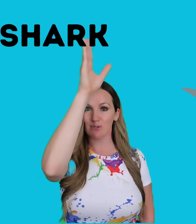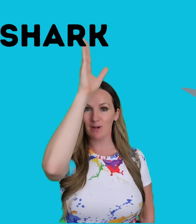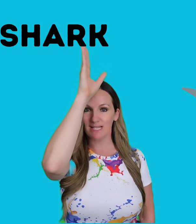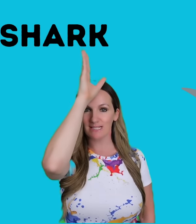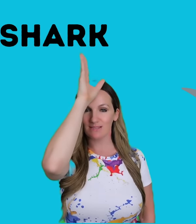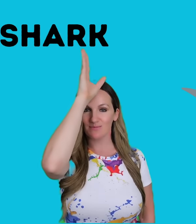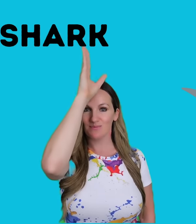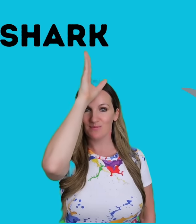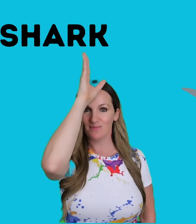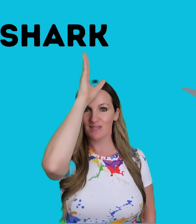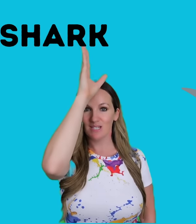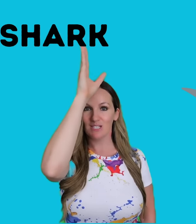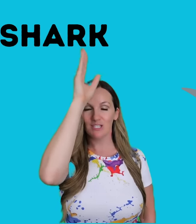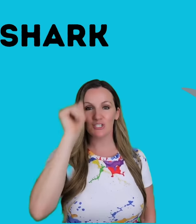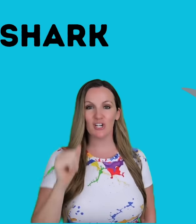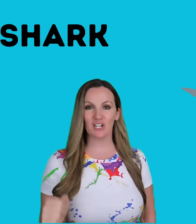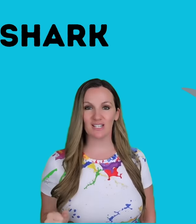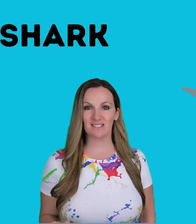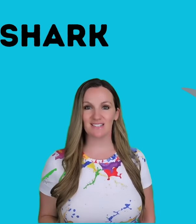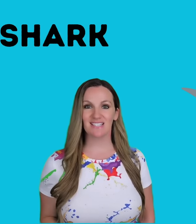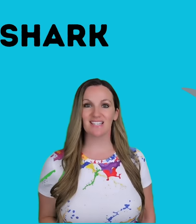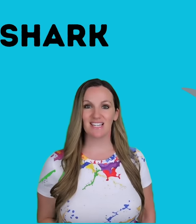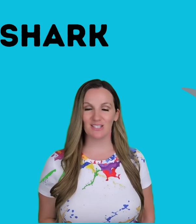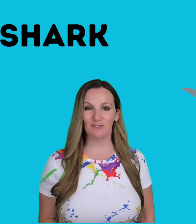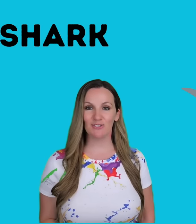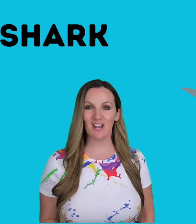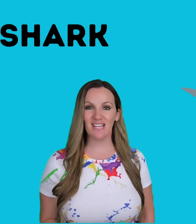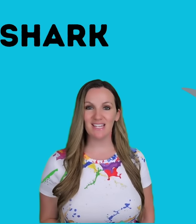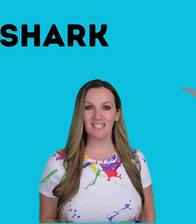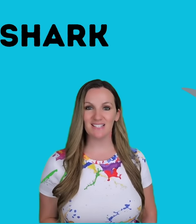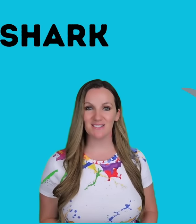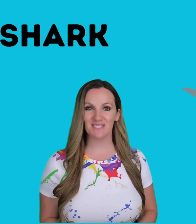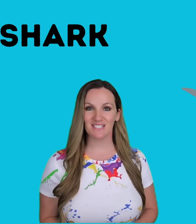twice. Shark, can you try it?